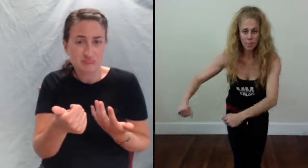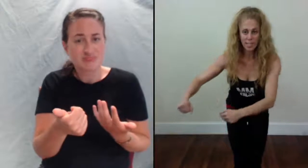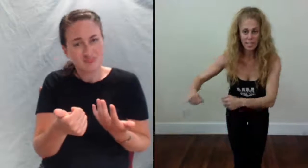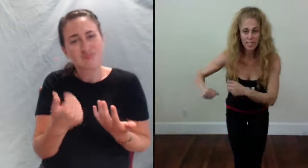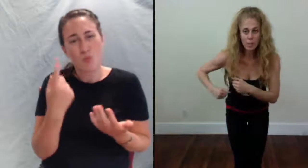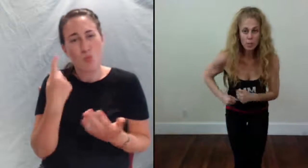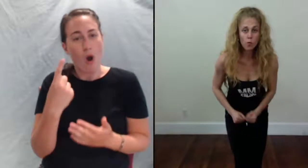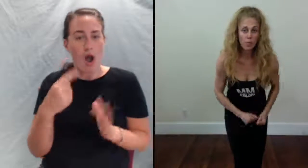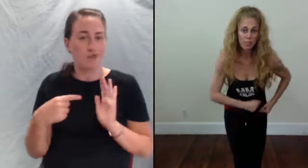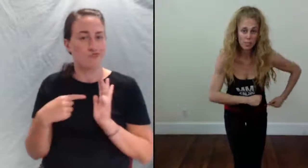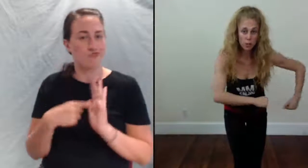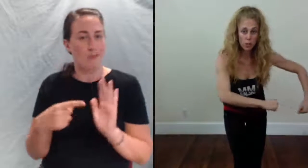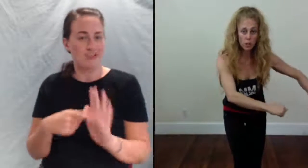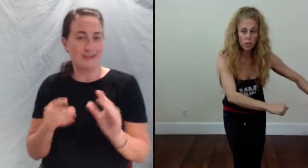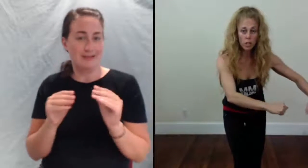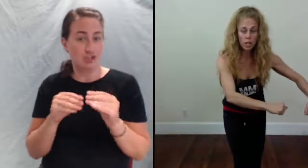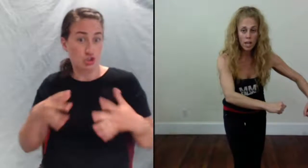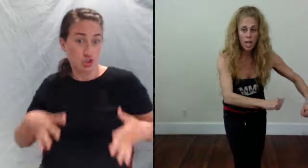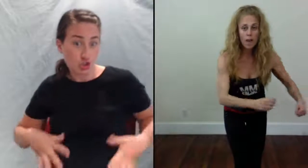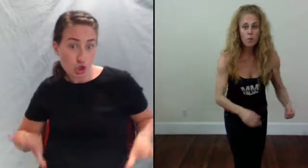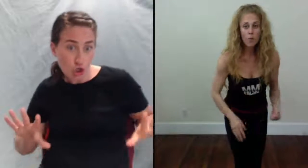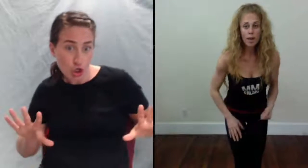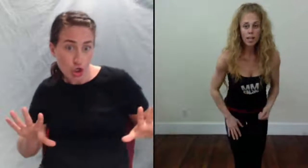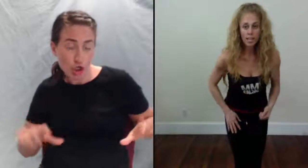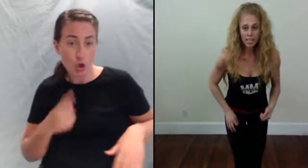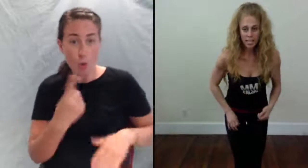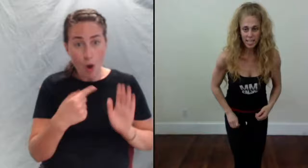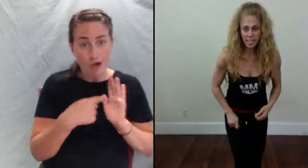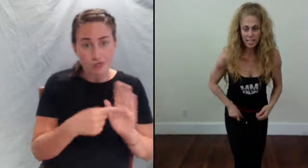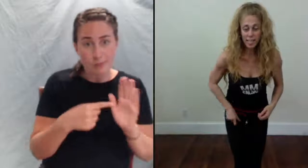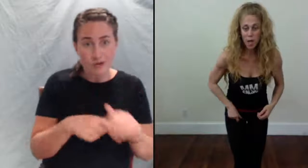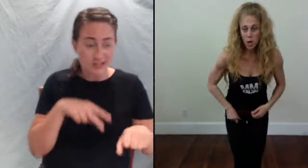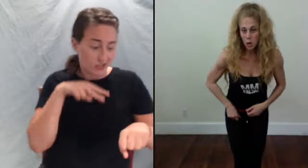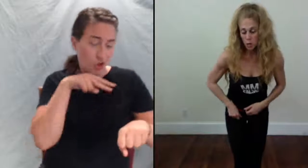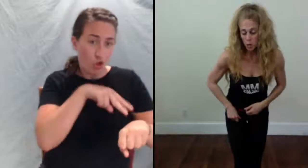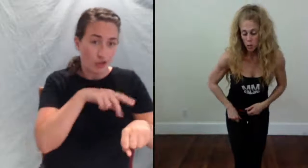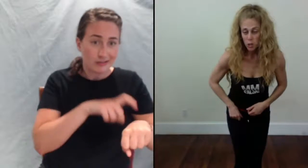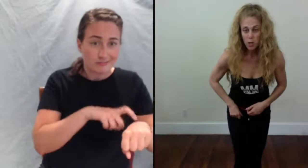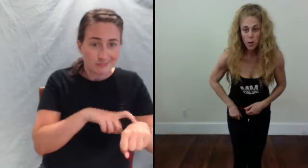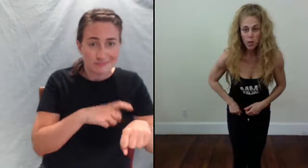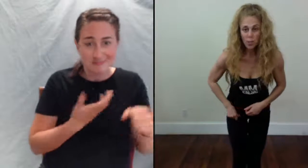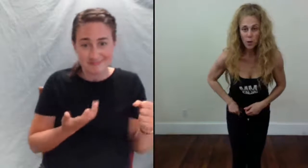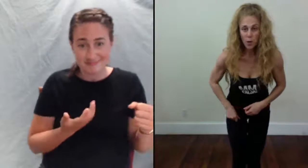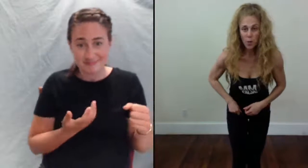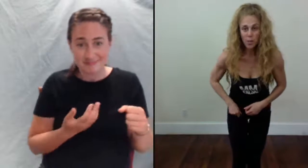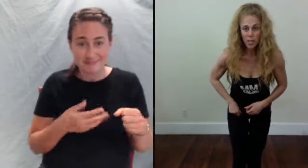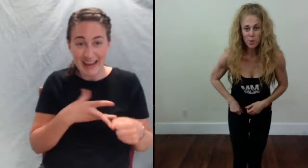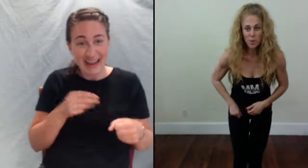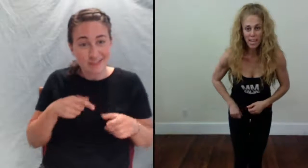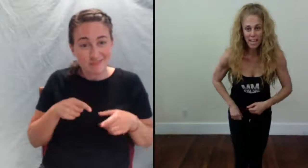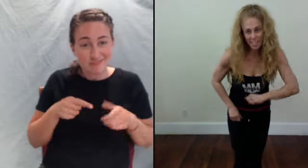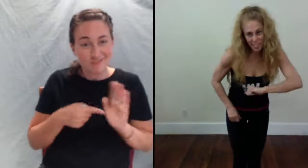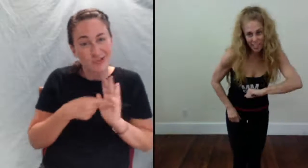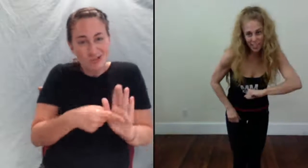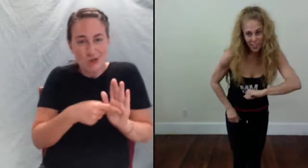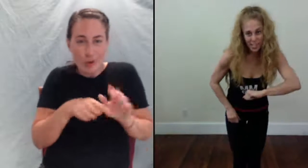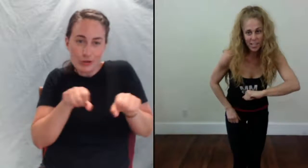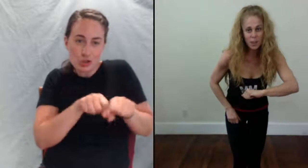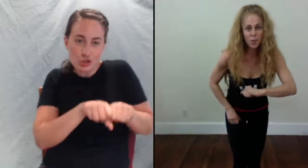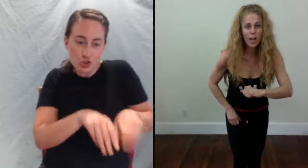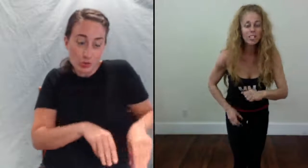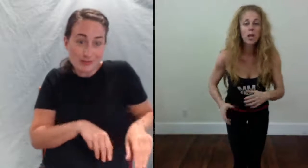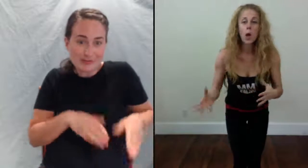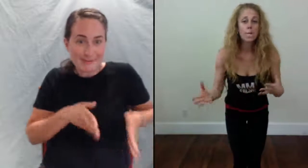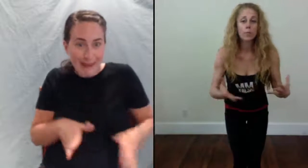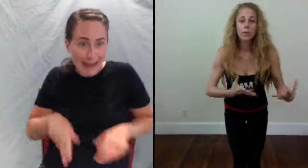is representing the movement of a skirt and one is showing your, pulling up your pant leg a little and looking